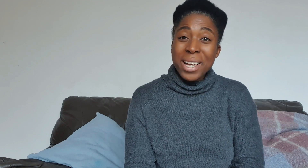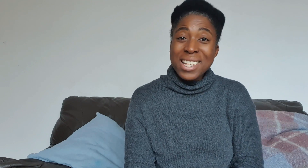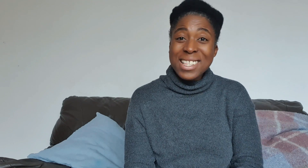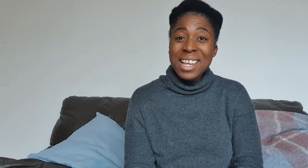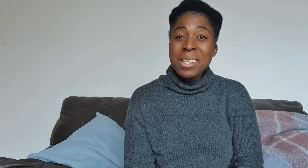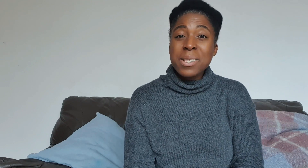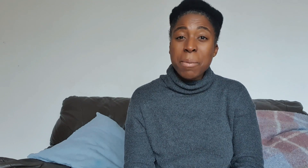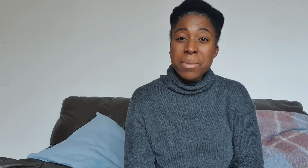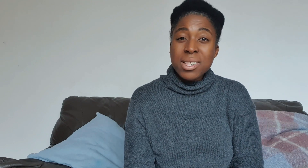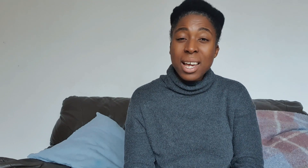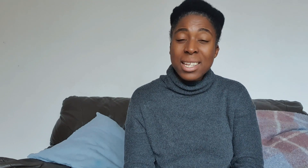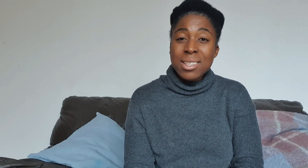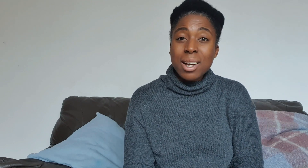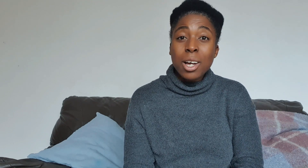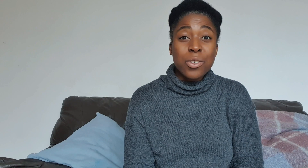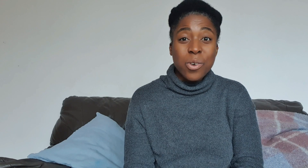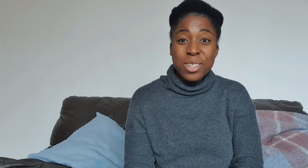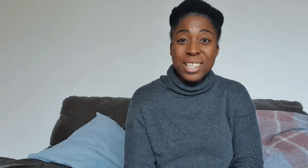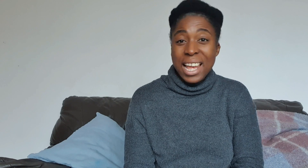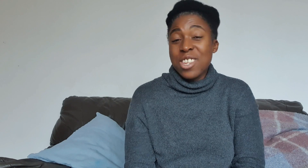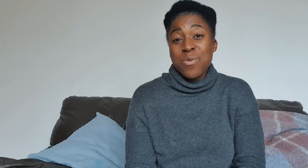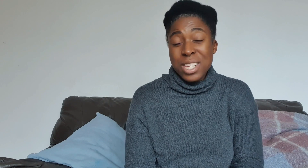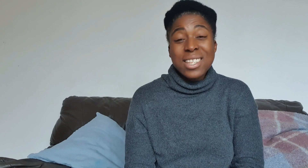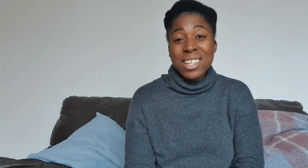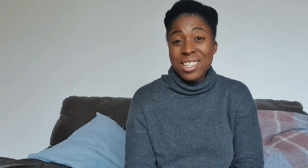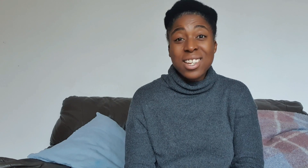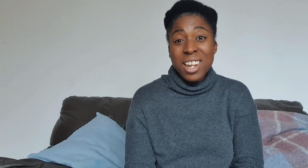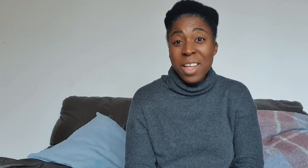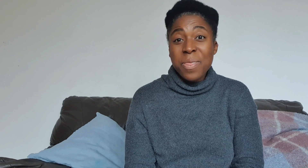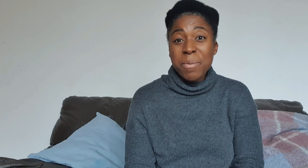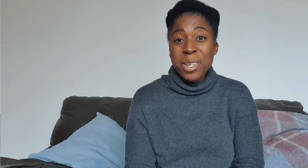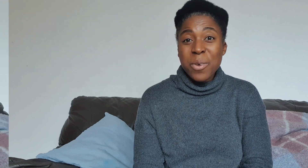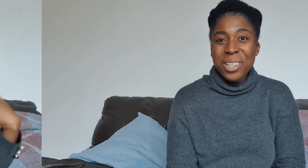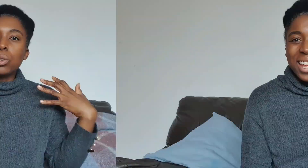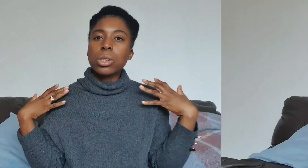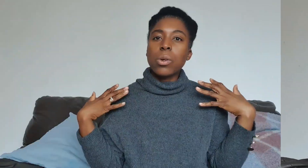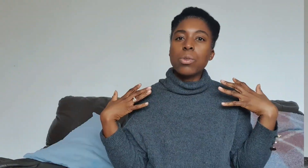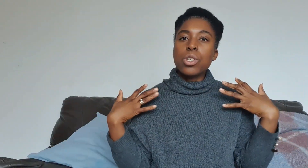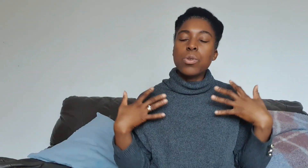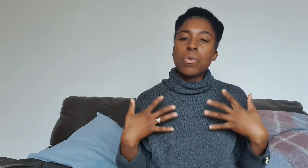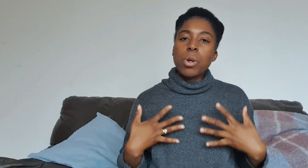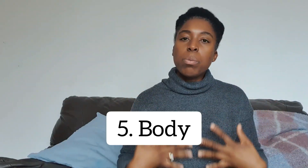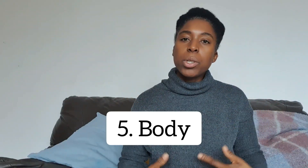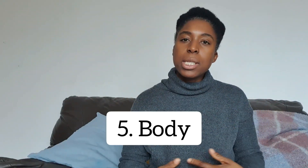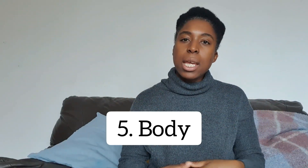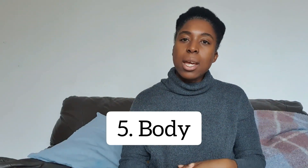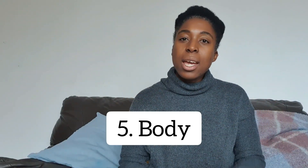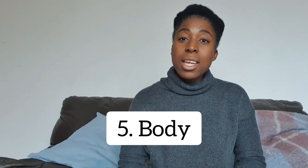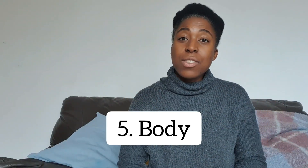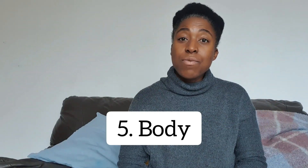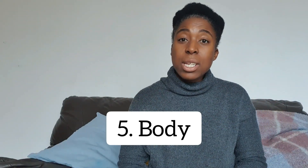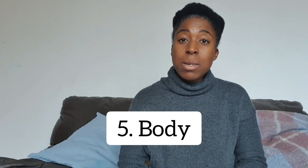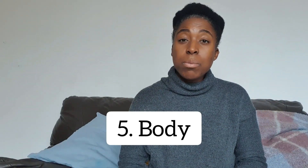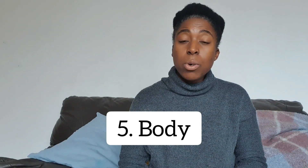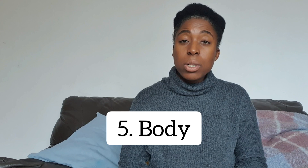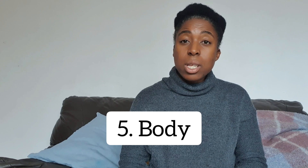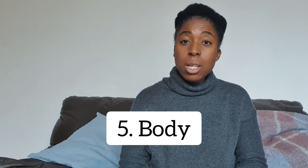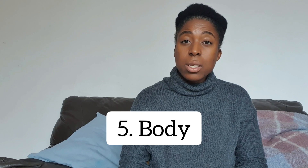us. Some signs are not, and you need to just learn them. And also, the use of your body is really important